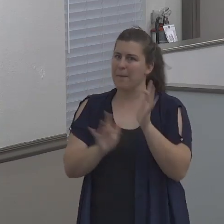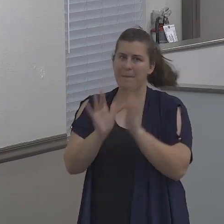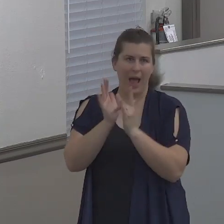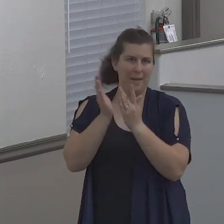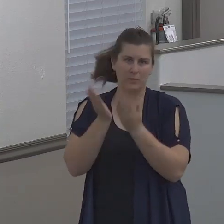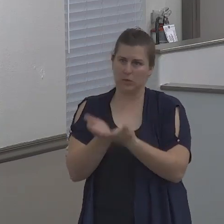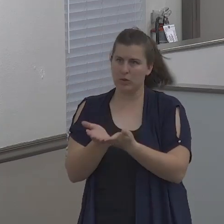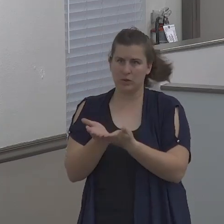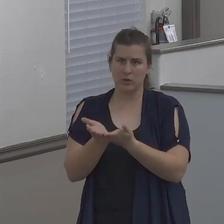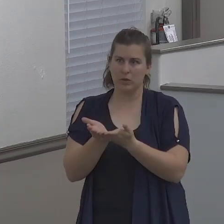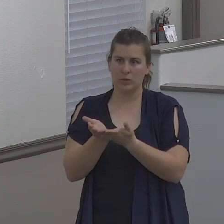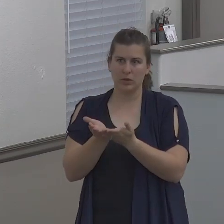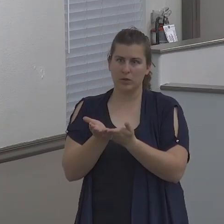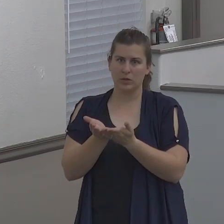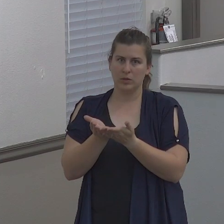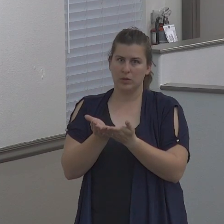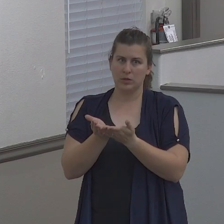Bible.